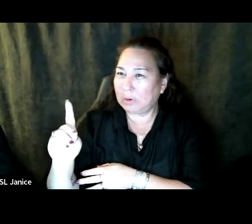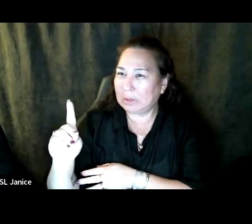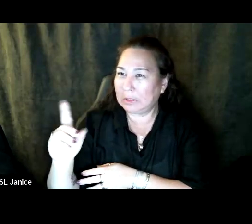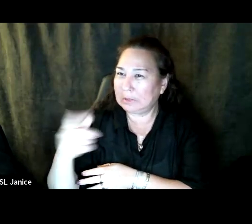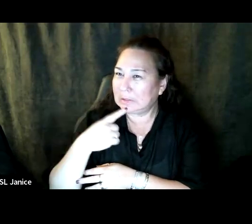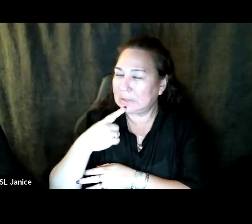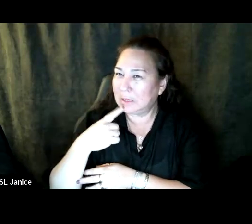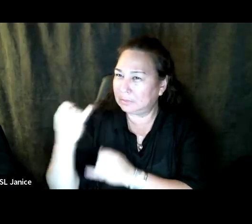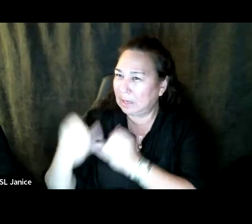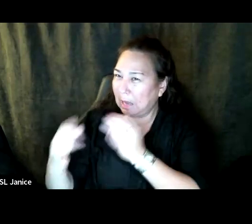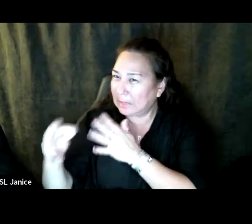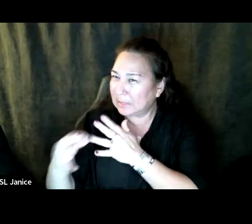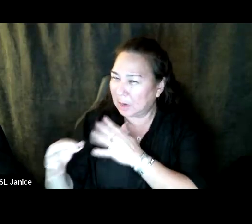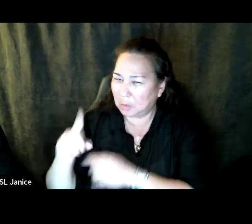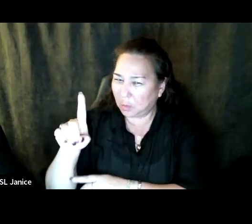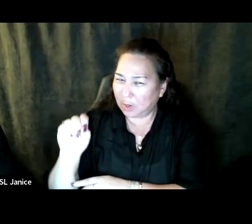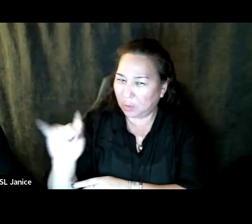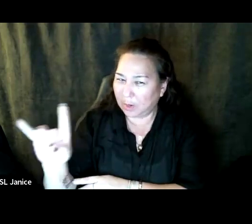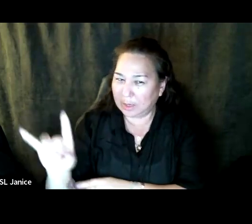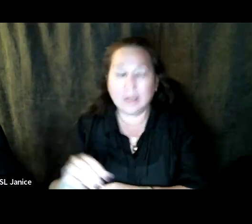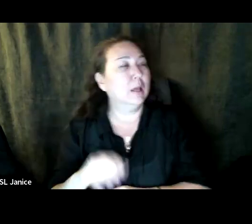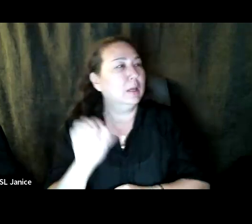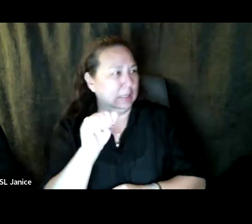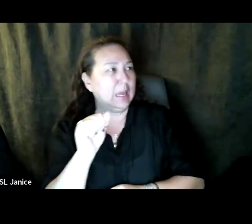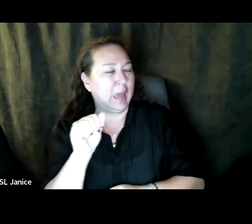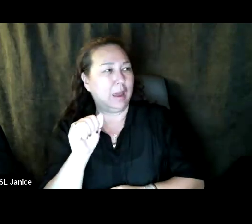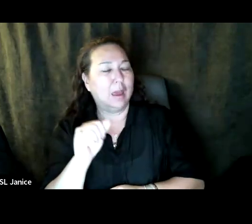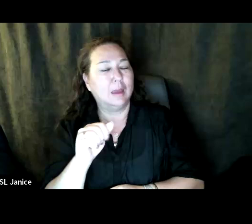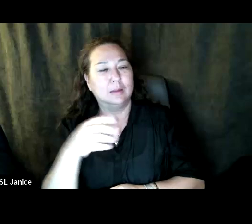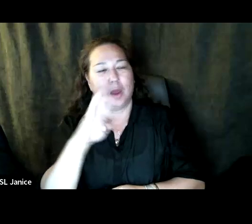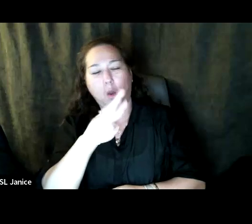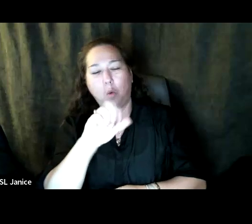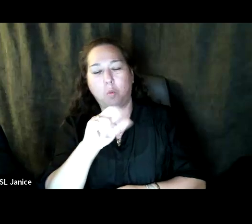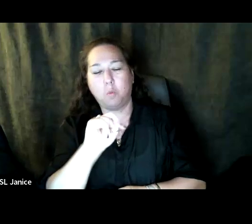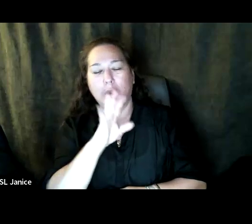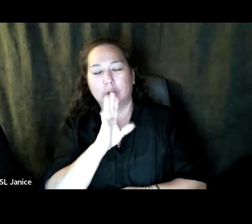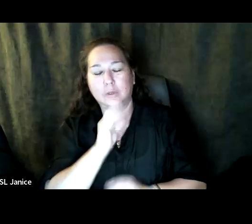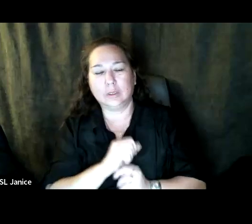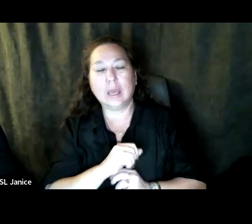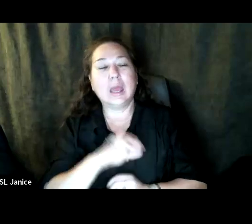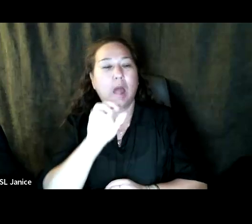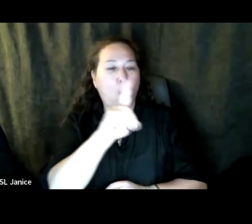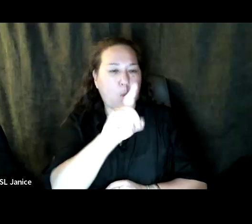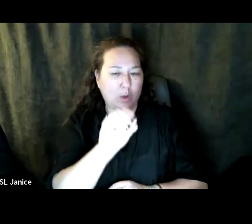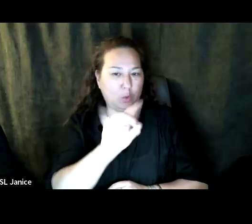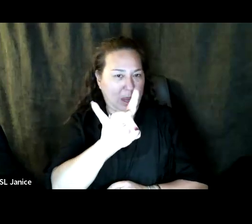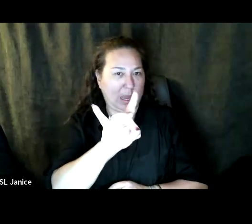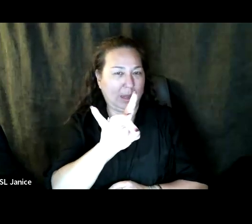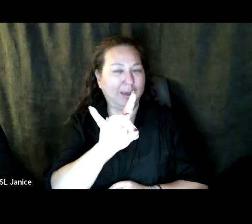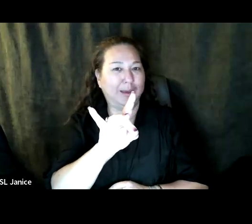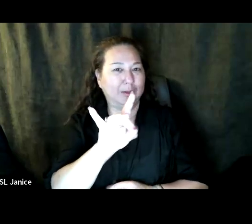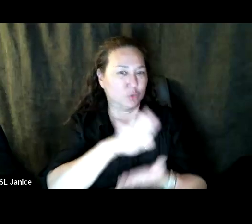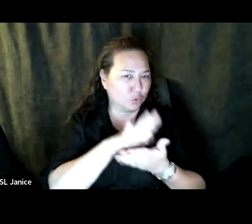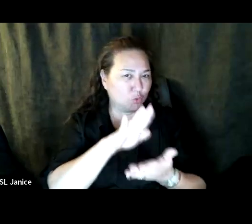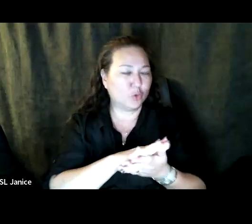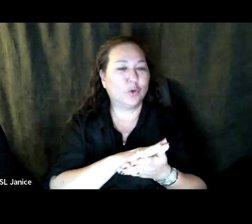Good afternoon. So yes, we did have 108 schools that are able to serve fresh food. At the opening of the school year, we